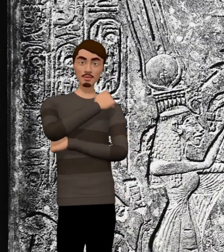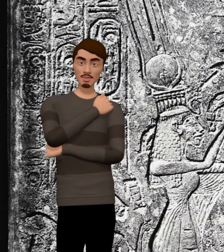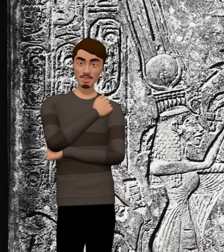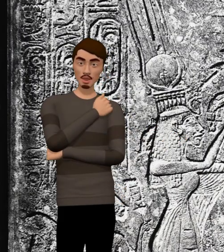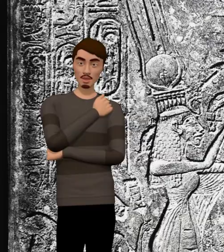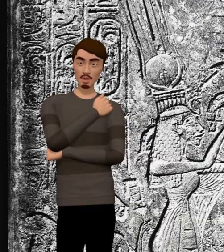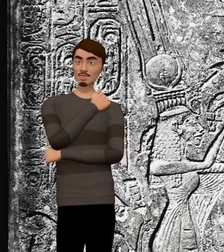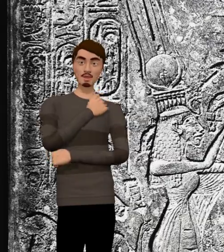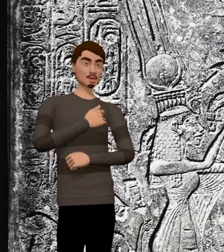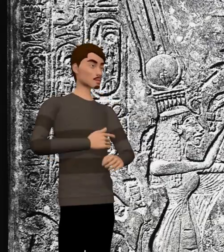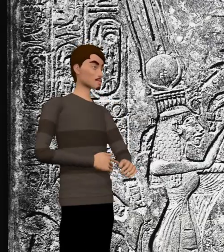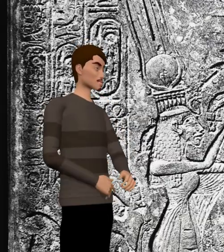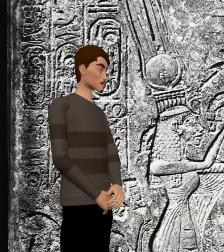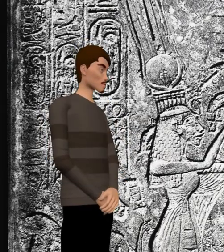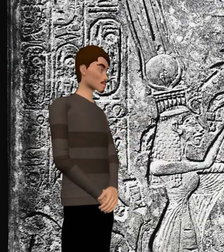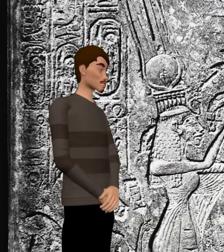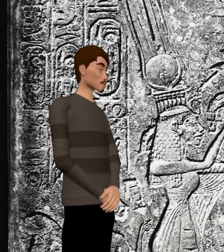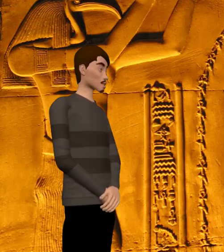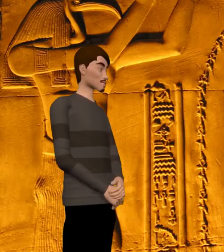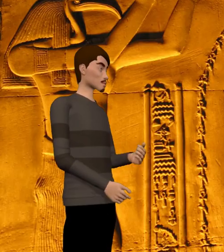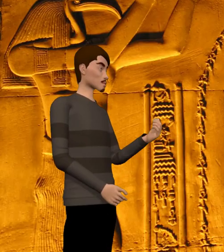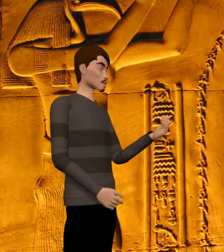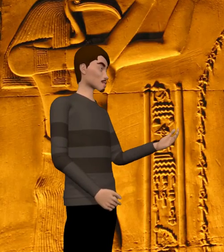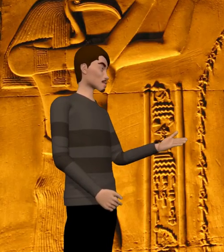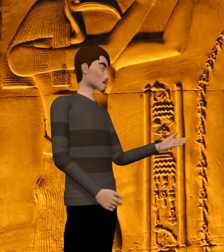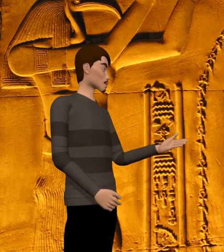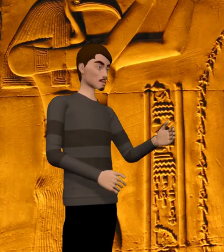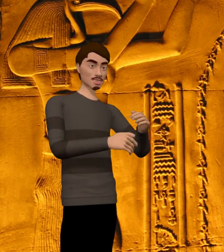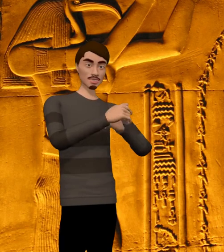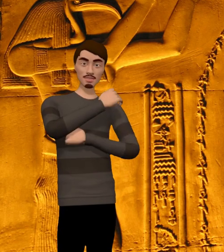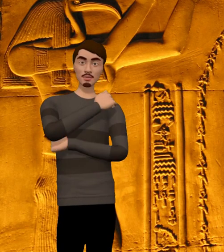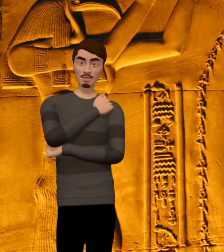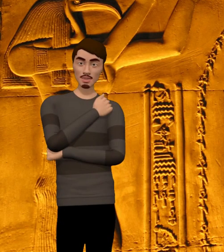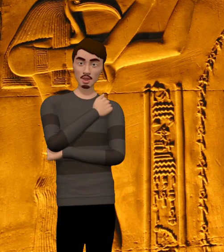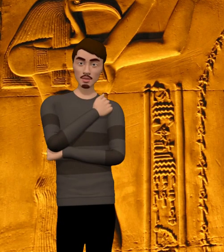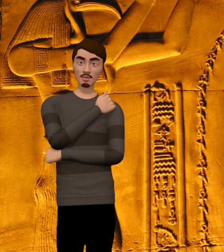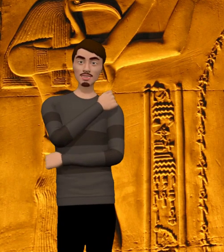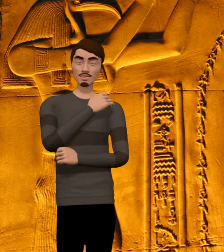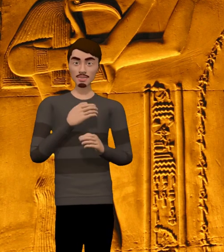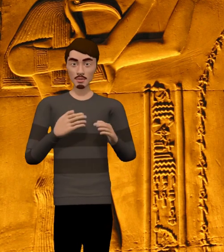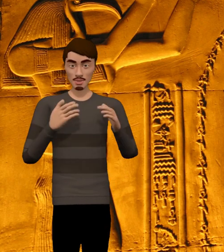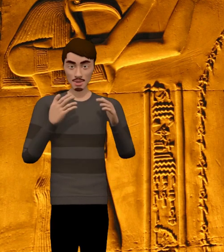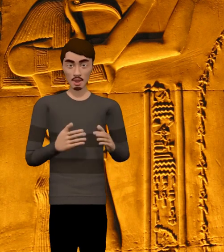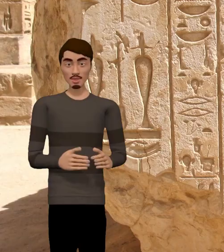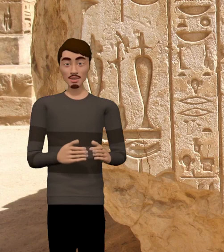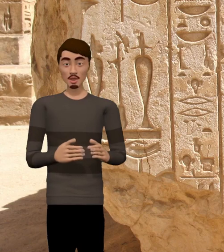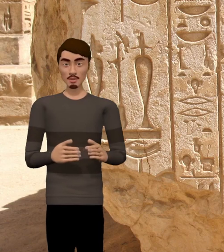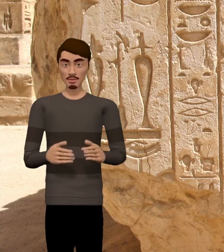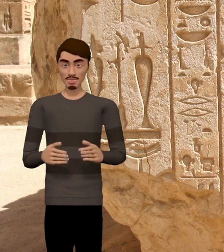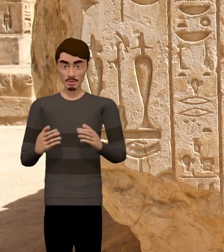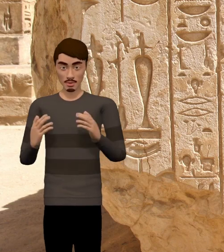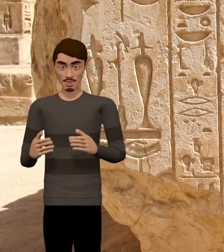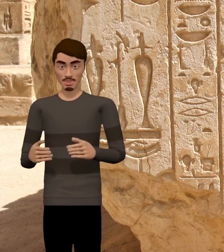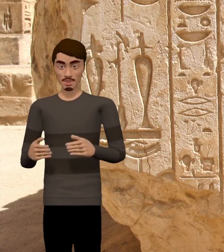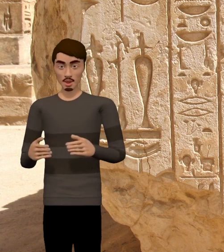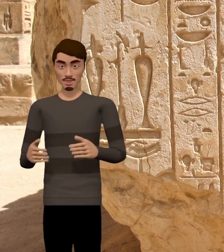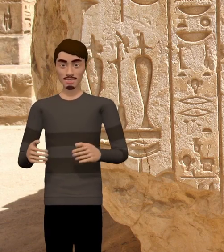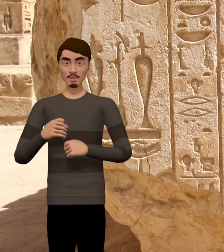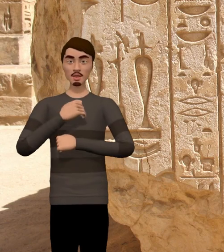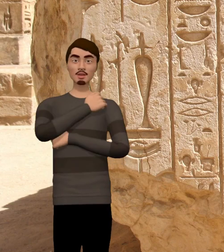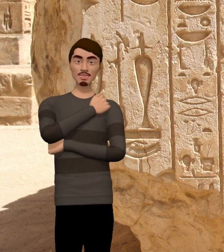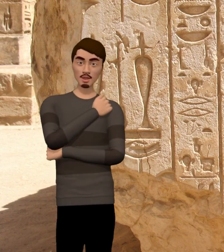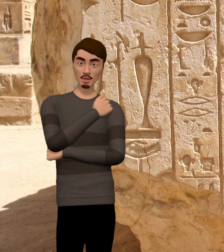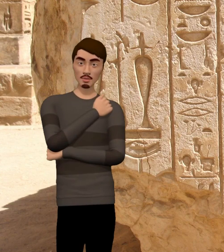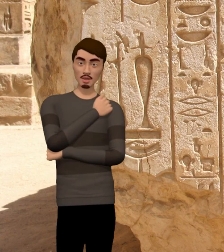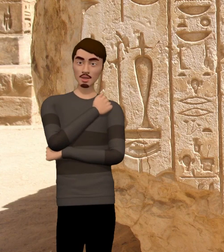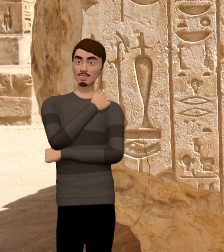therefore, very expensive. For this reason, it was initially reserved for the pharaoh. With the passage of